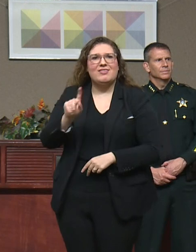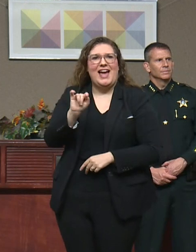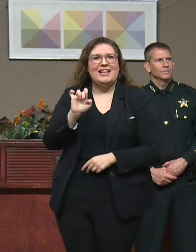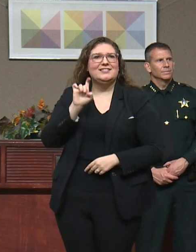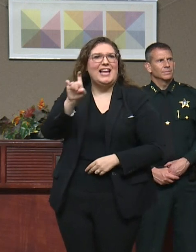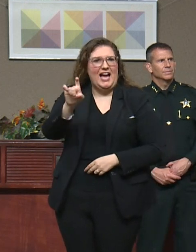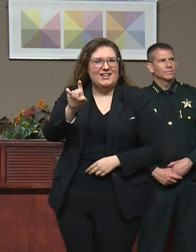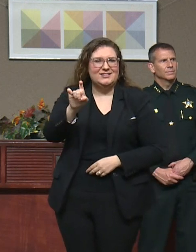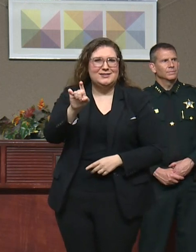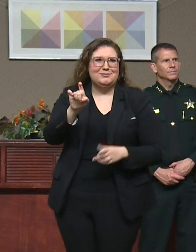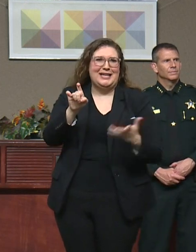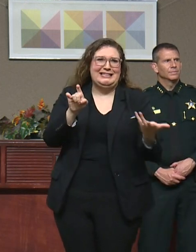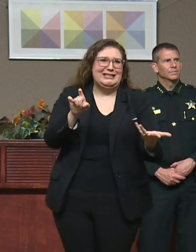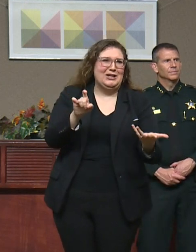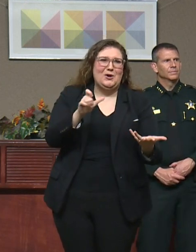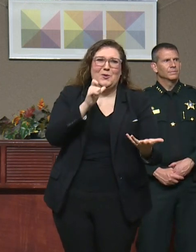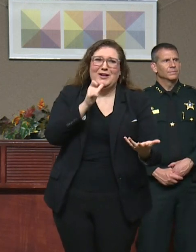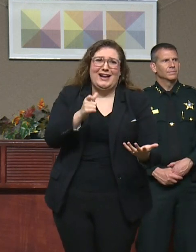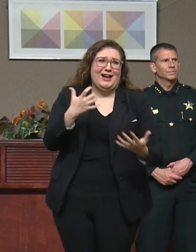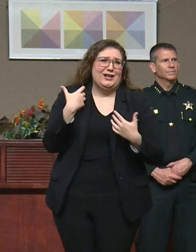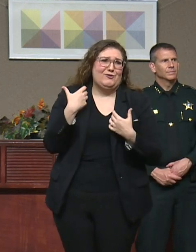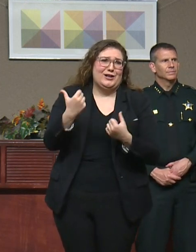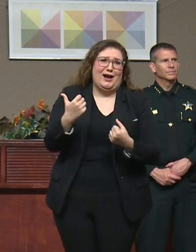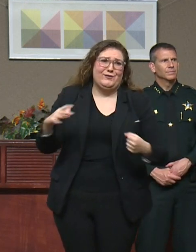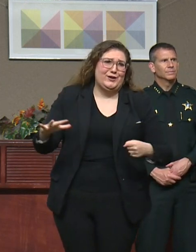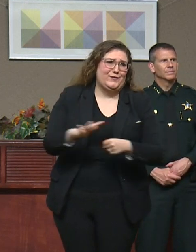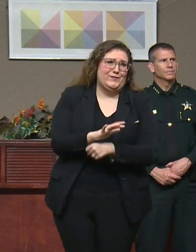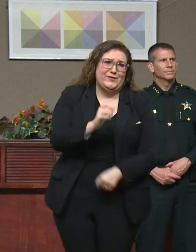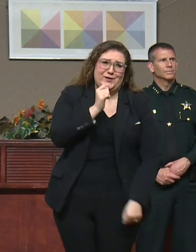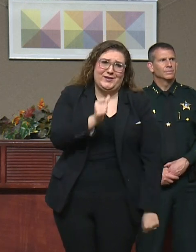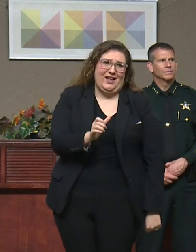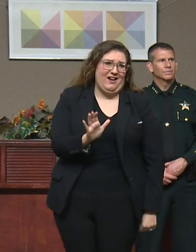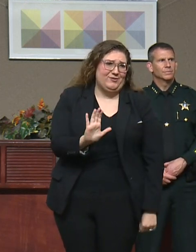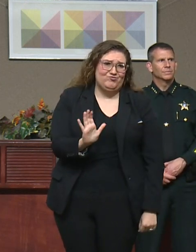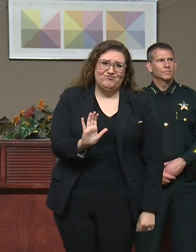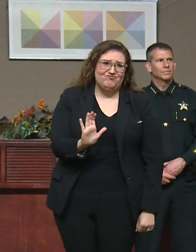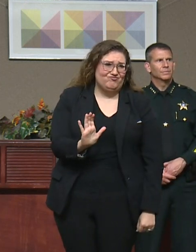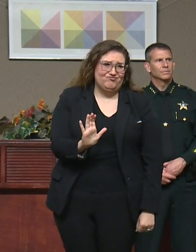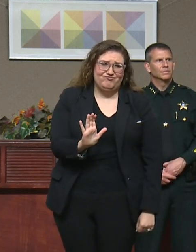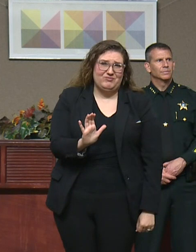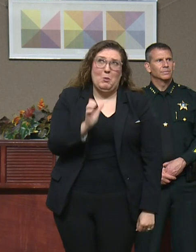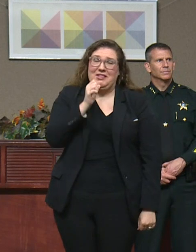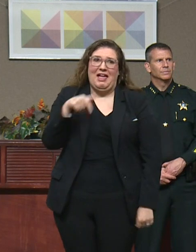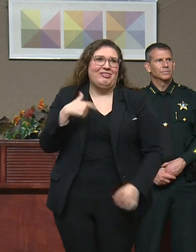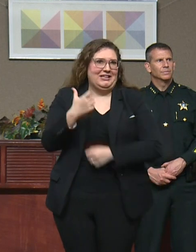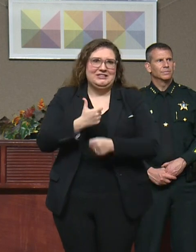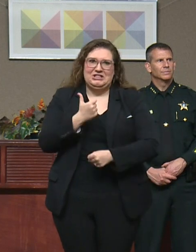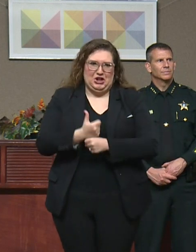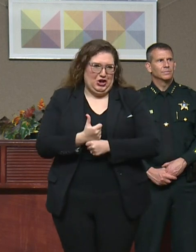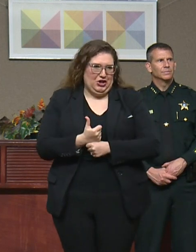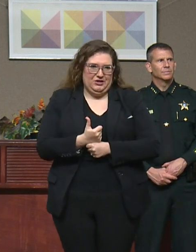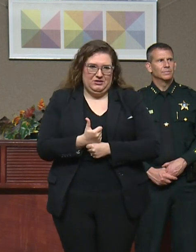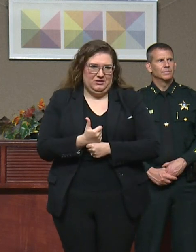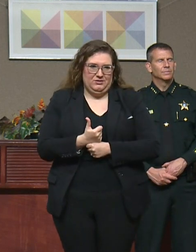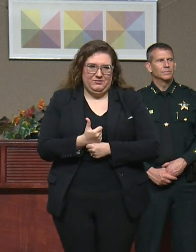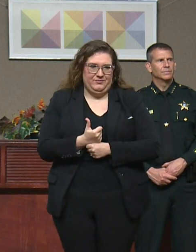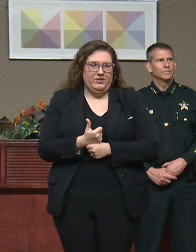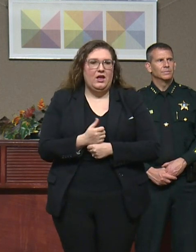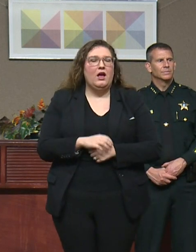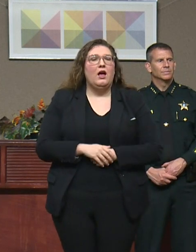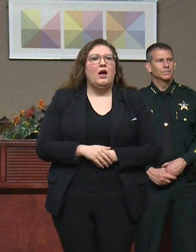it is unlikely that we're going to fully recover during this fiscal year or the calendar year in